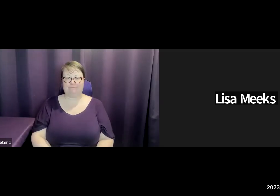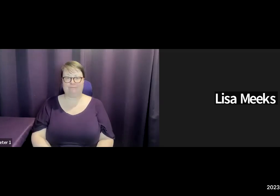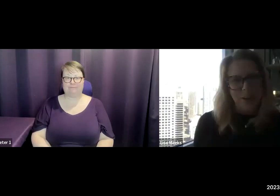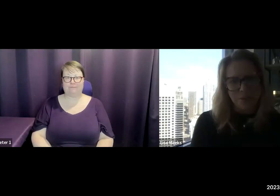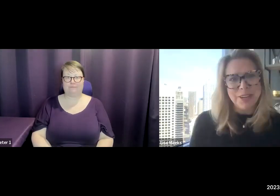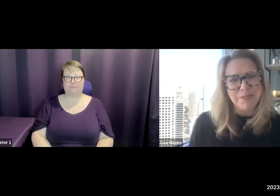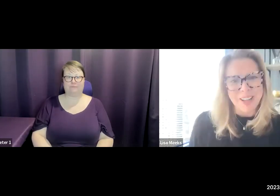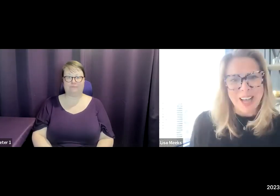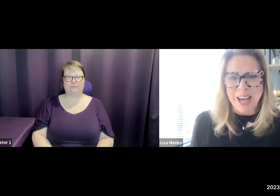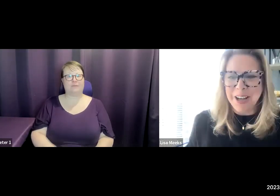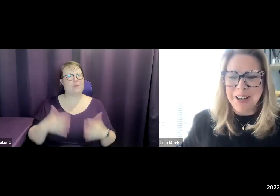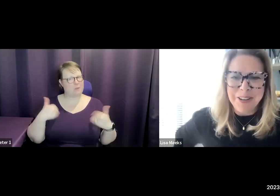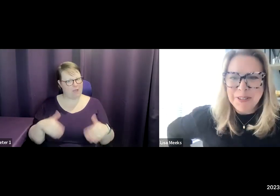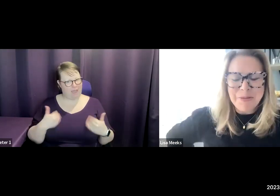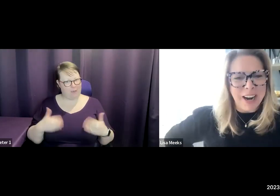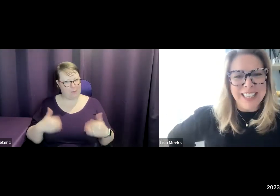Wow.